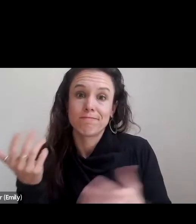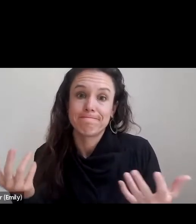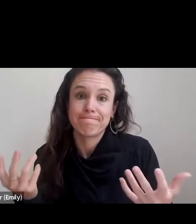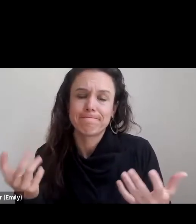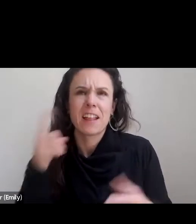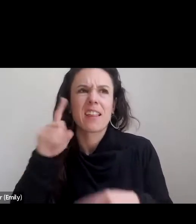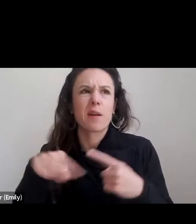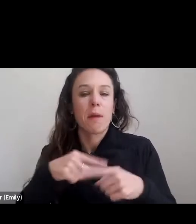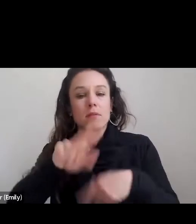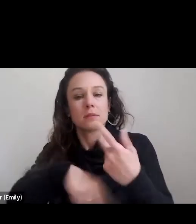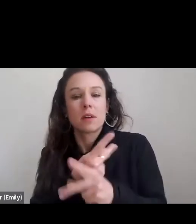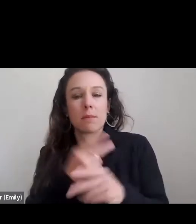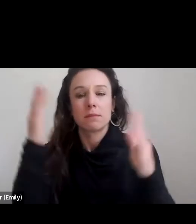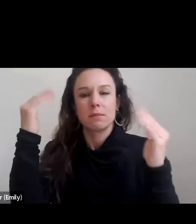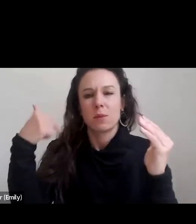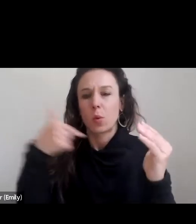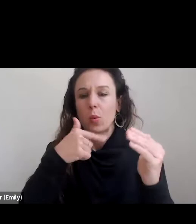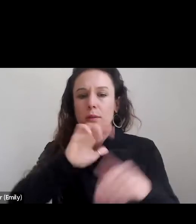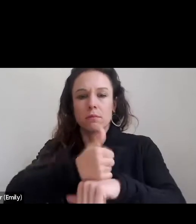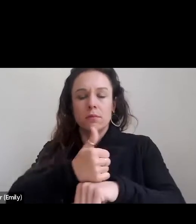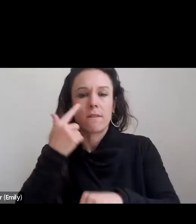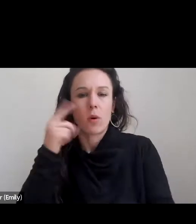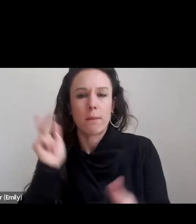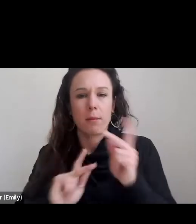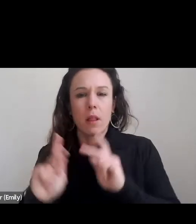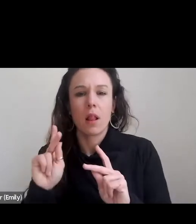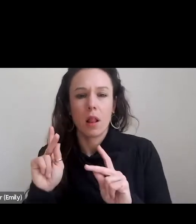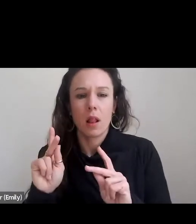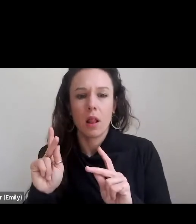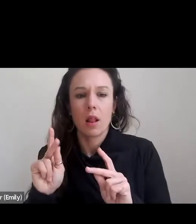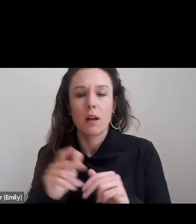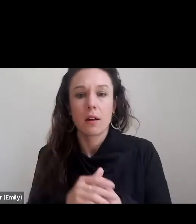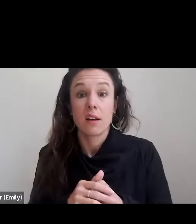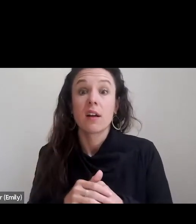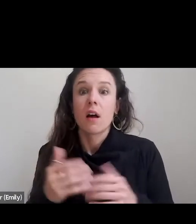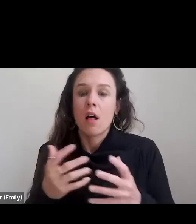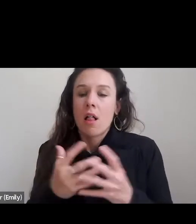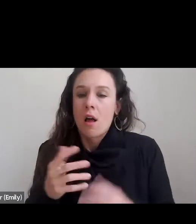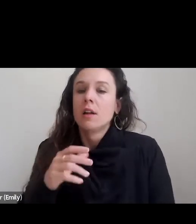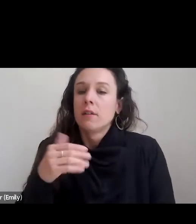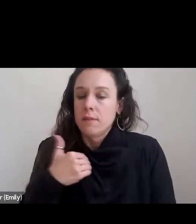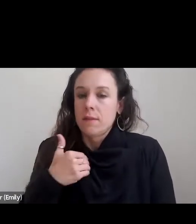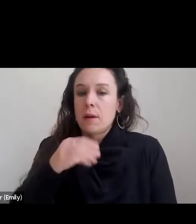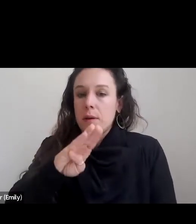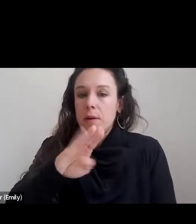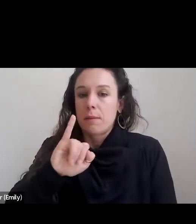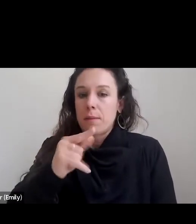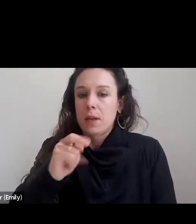of expectations that we set for people. There is real bigotry in low